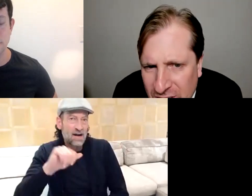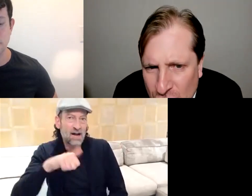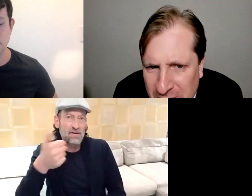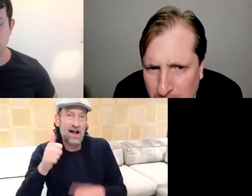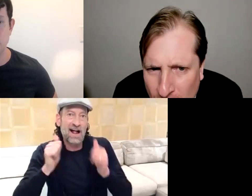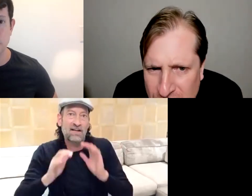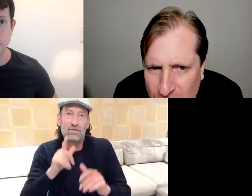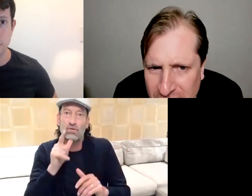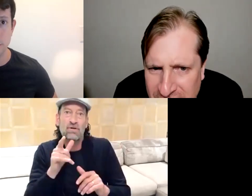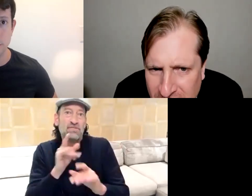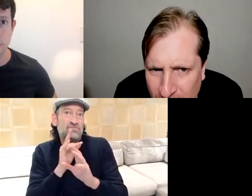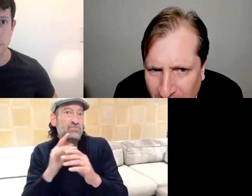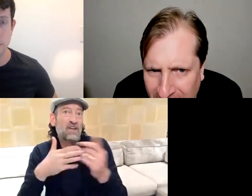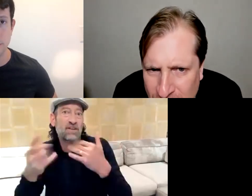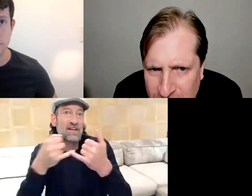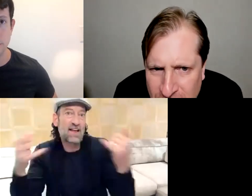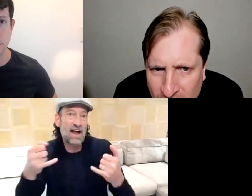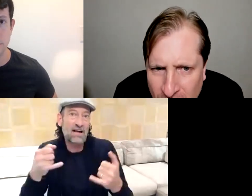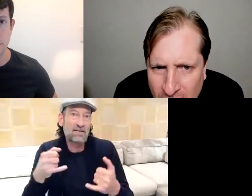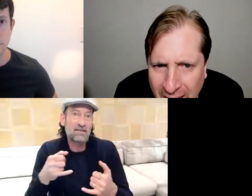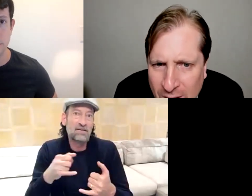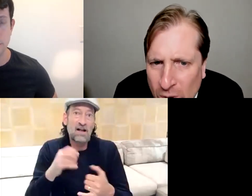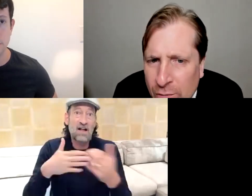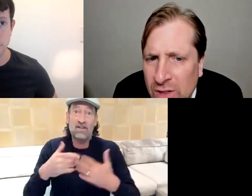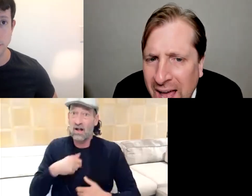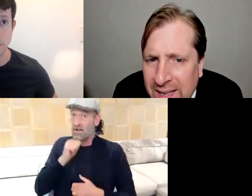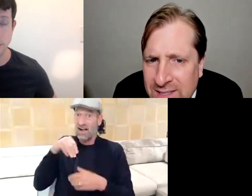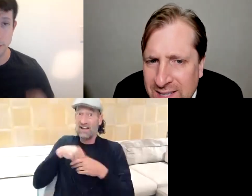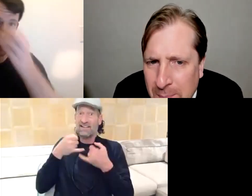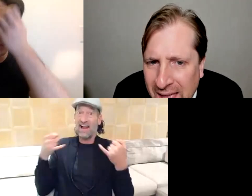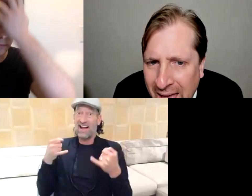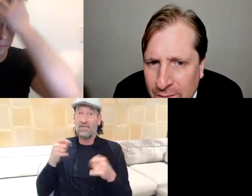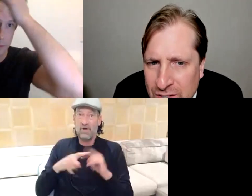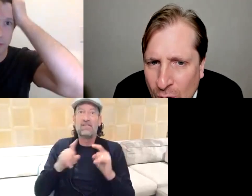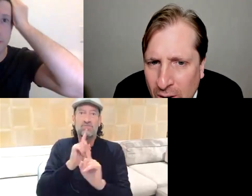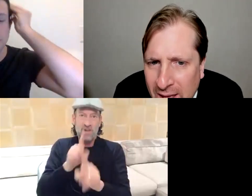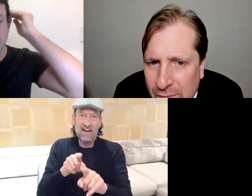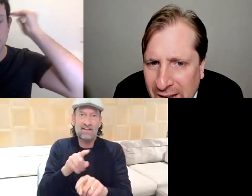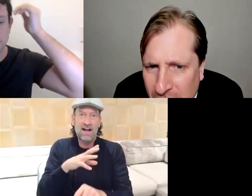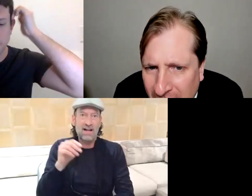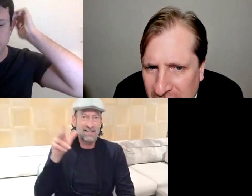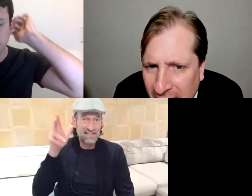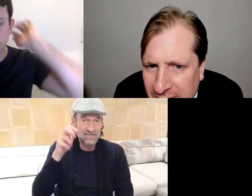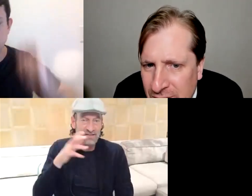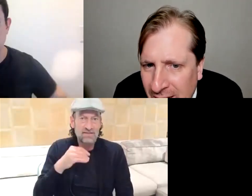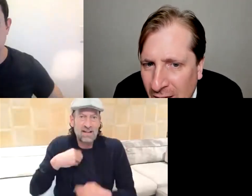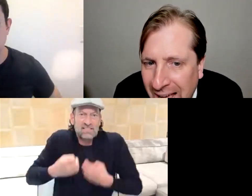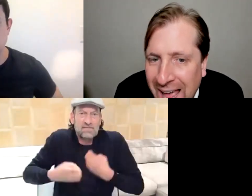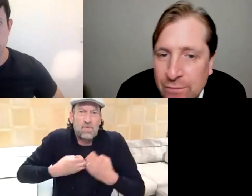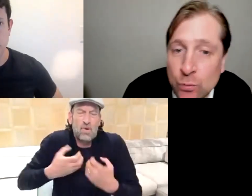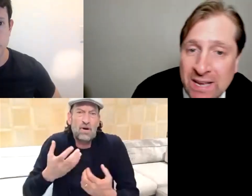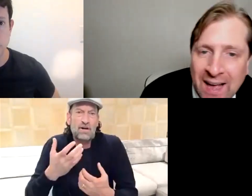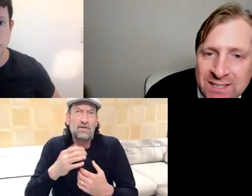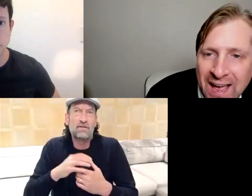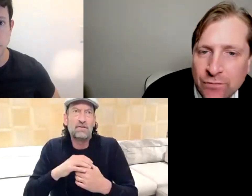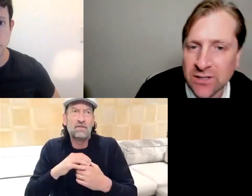It's extremely important to listen to other actors and whatever lines they may have. So if I don't have any lines of dialogue, I